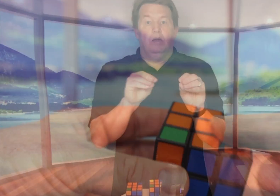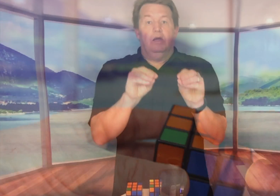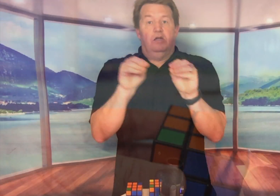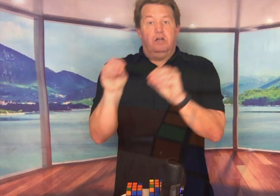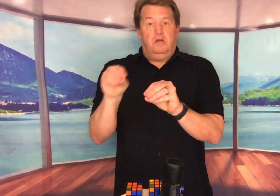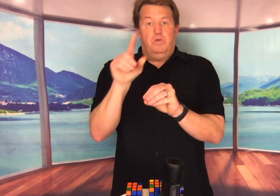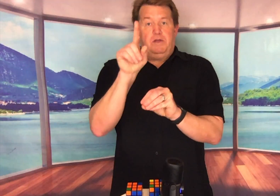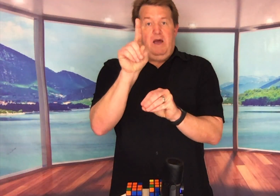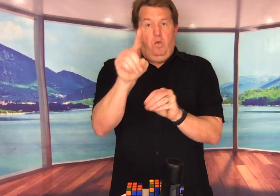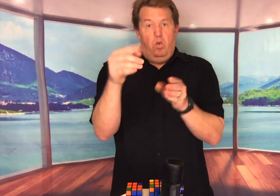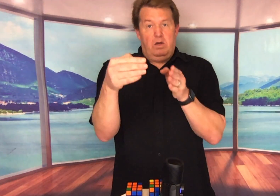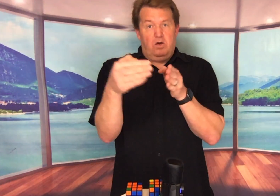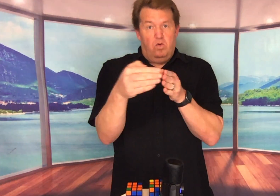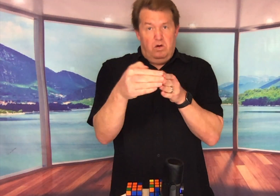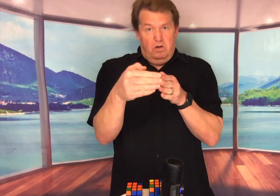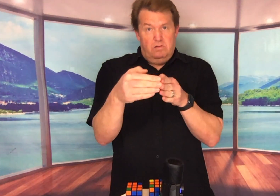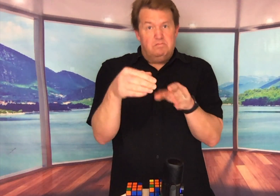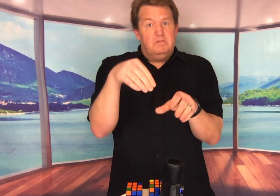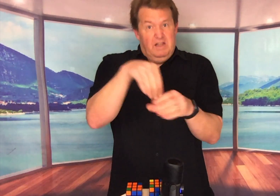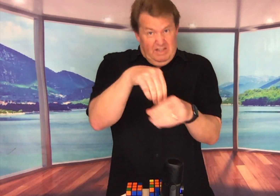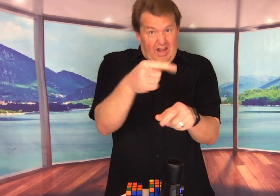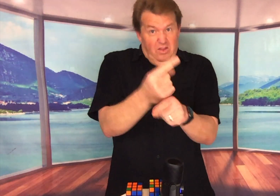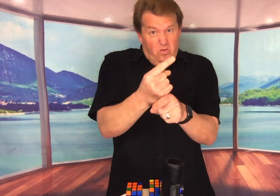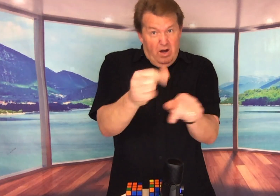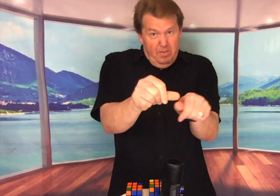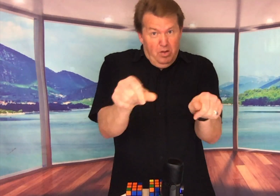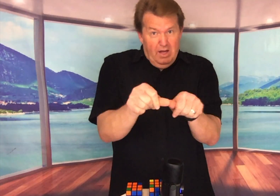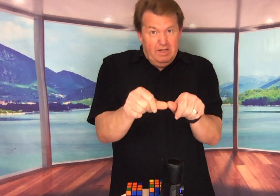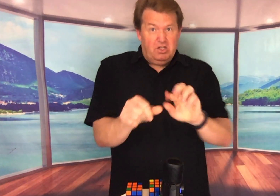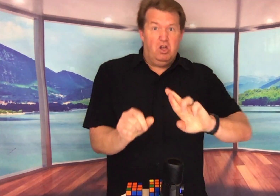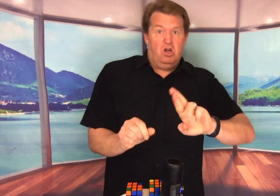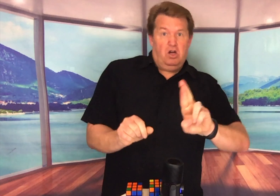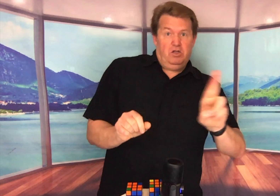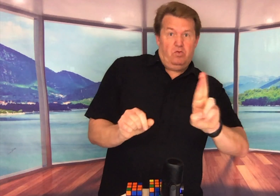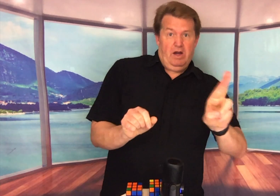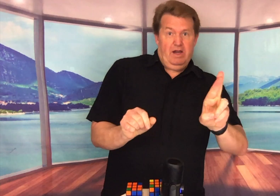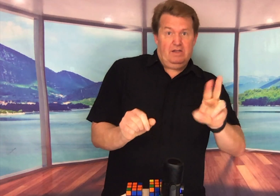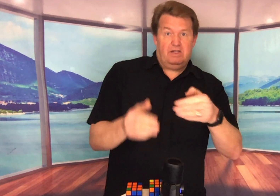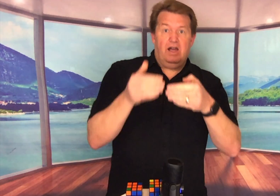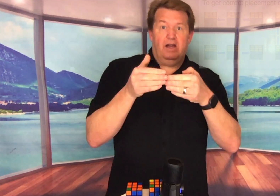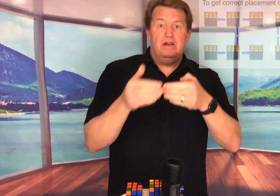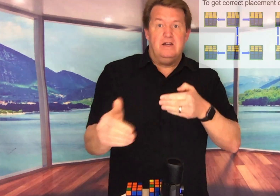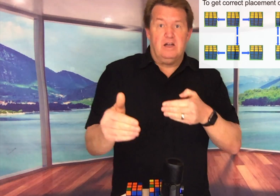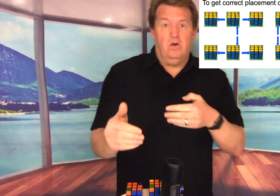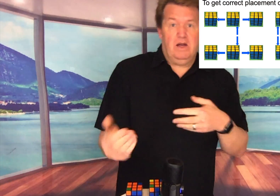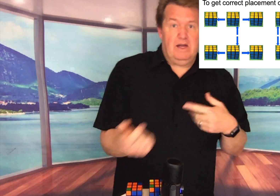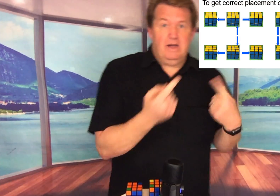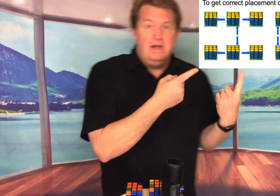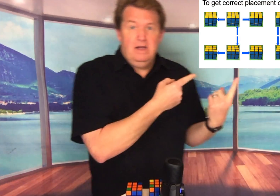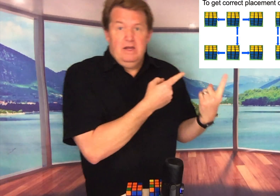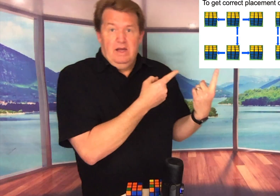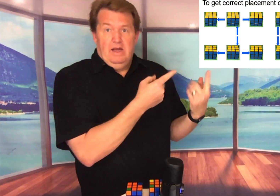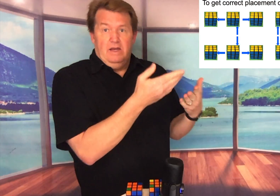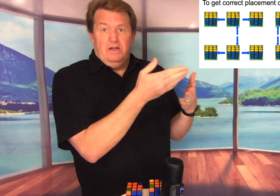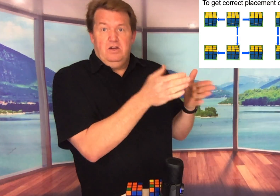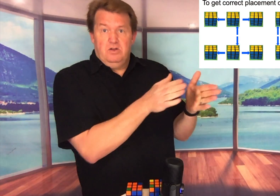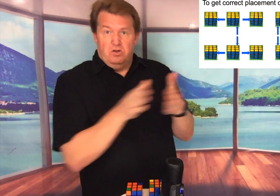You're going to put that one corner that's in the right place on your right hand side and go ahead and do the